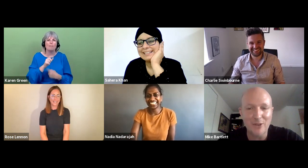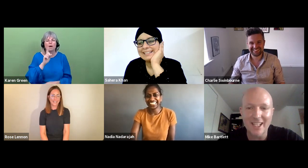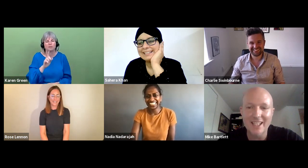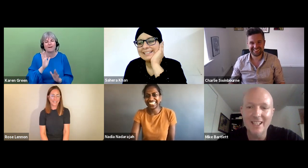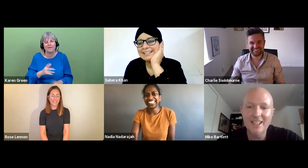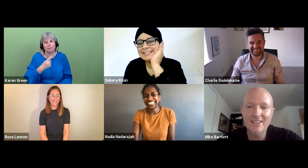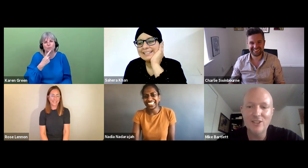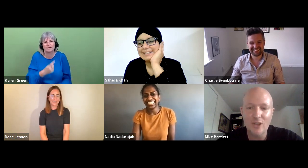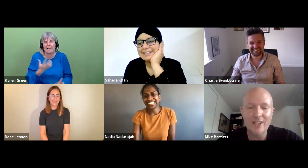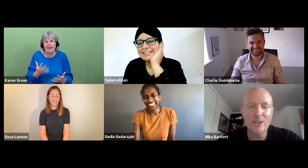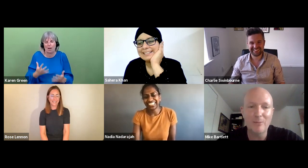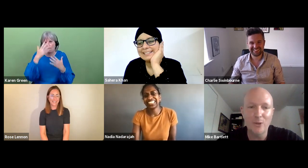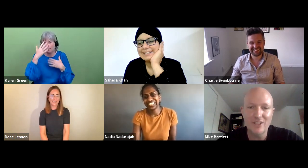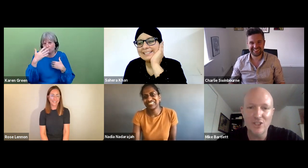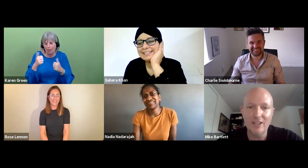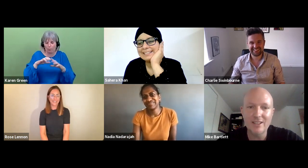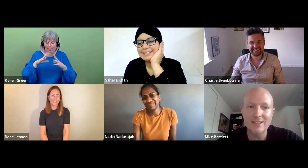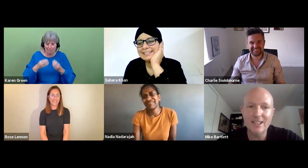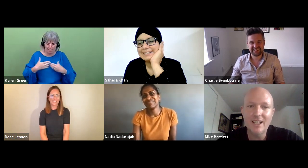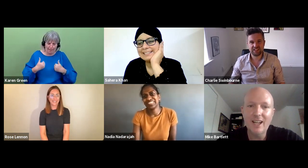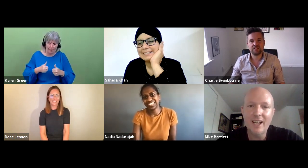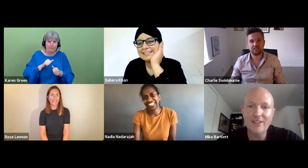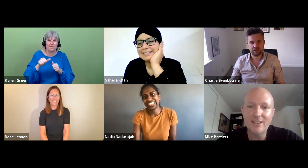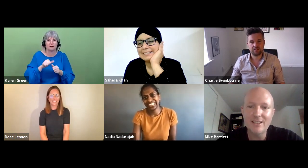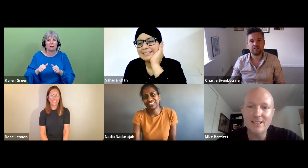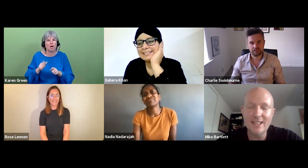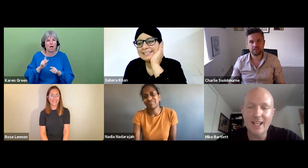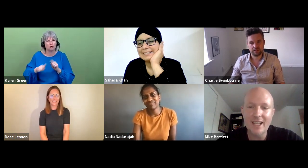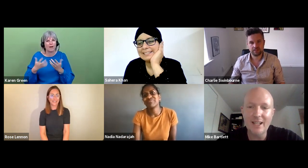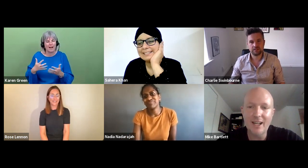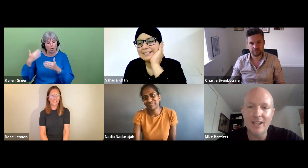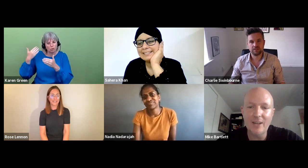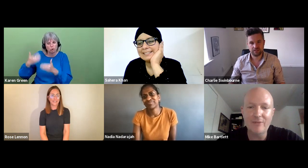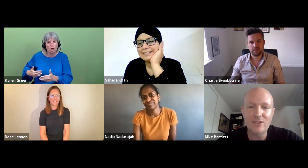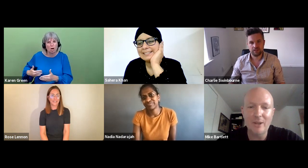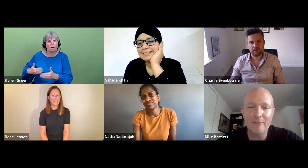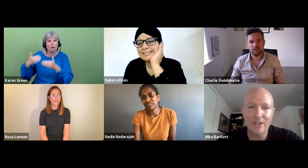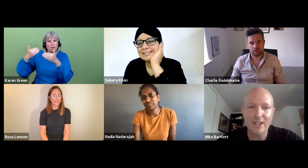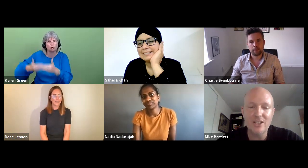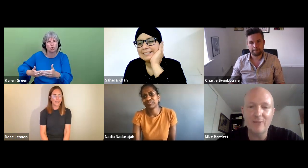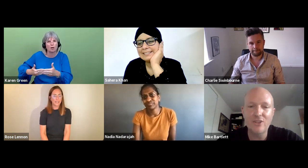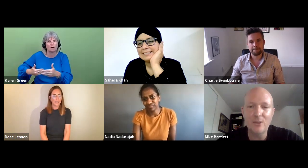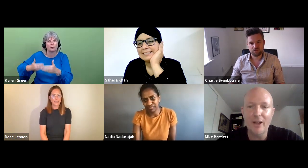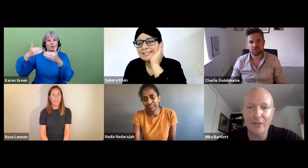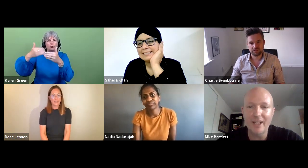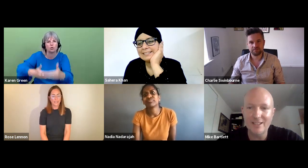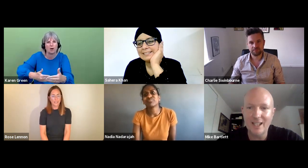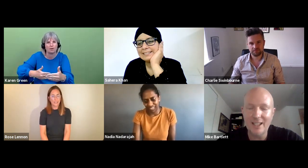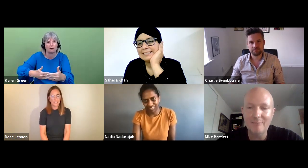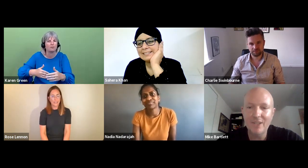everything, to try and do it more in chunks, and to say, I don't have to do everything. I just have to do a thing today. So